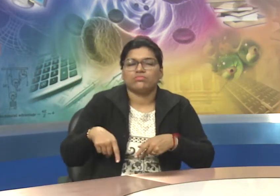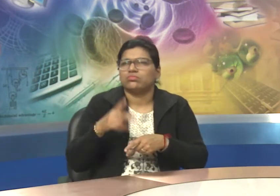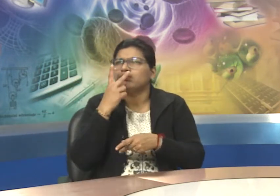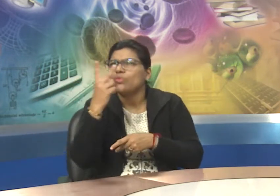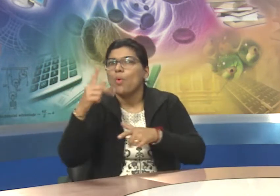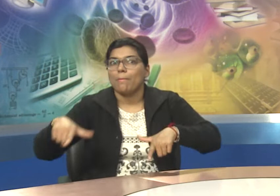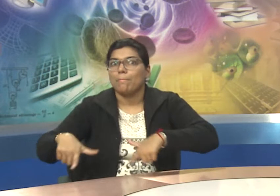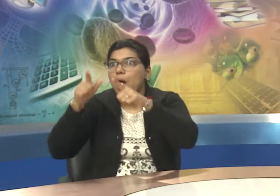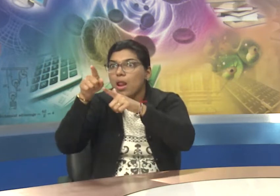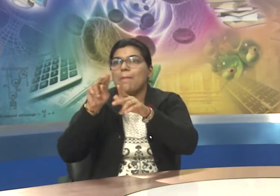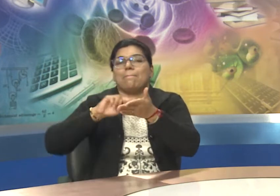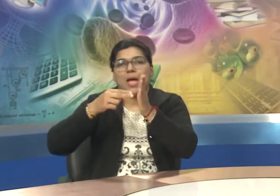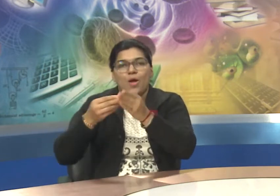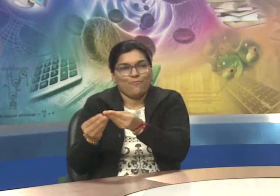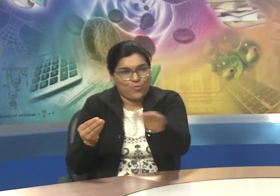near temple